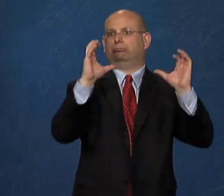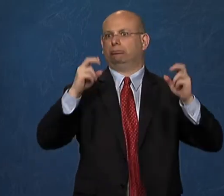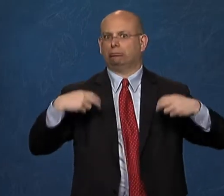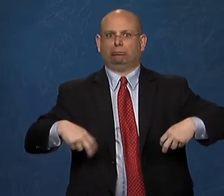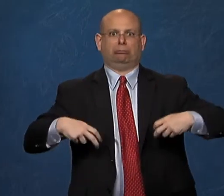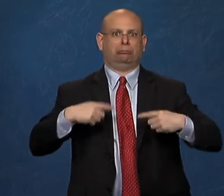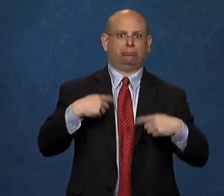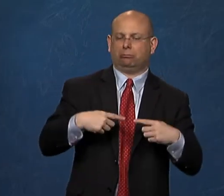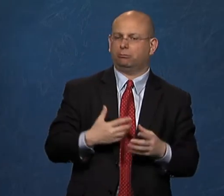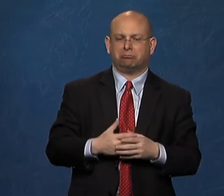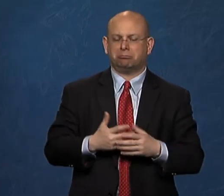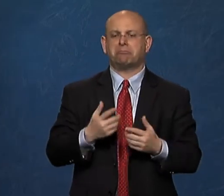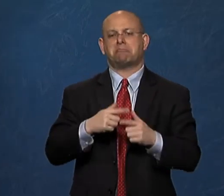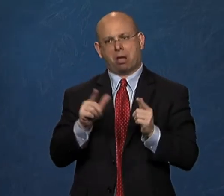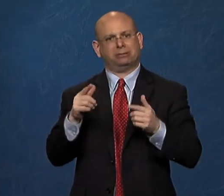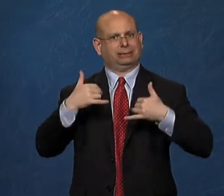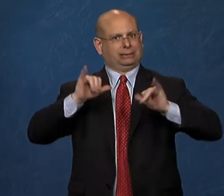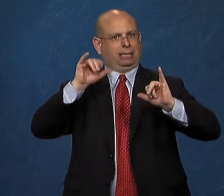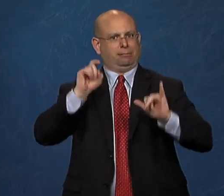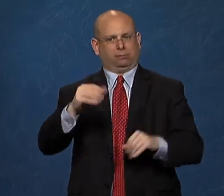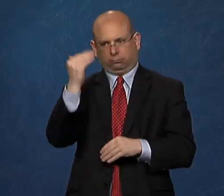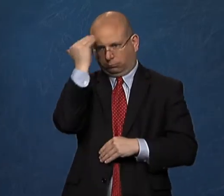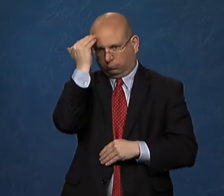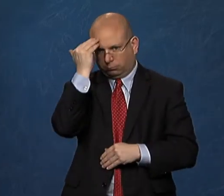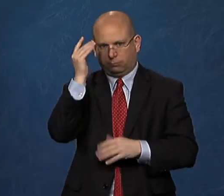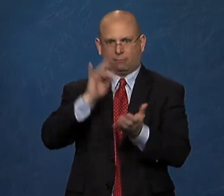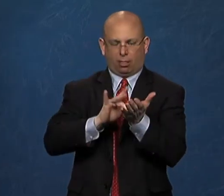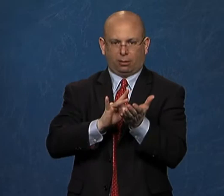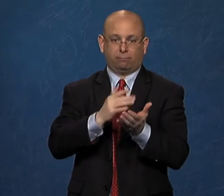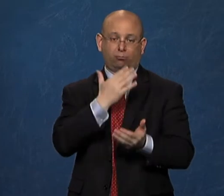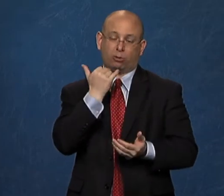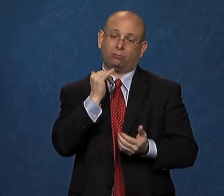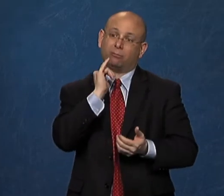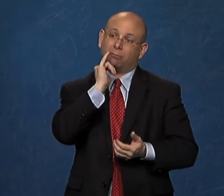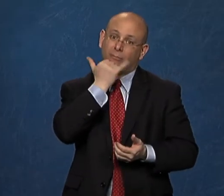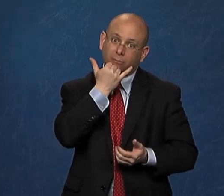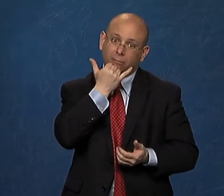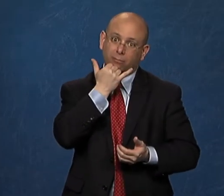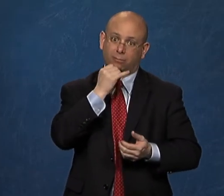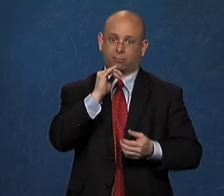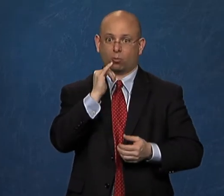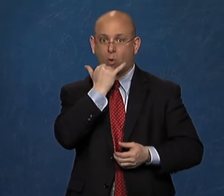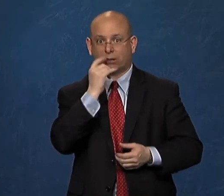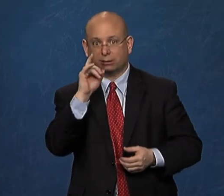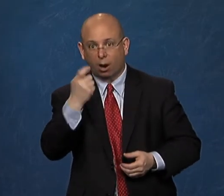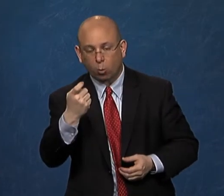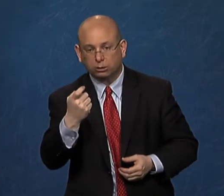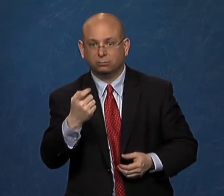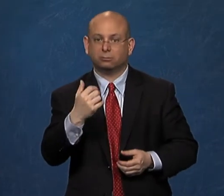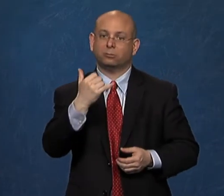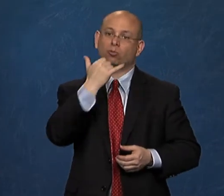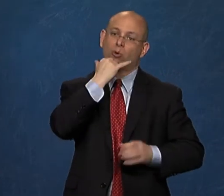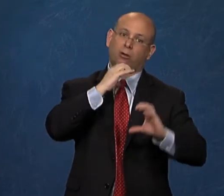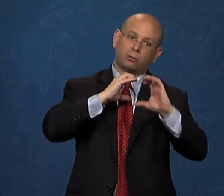nature, but nonetheless, interpreters still must be knowledgeable about the medical field. Mistakes in this area could lead